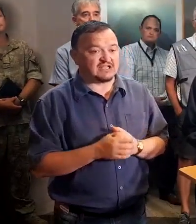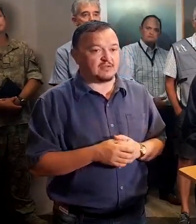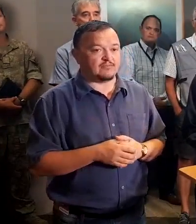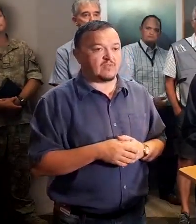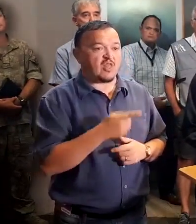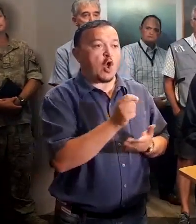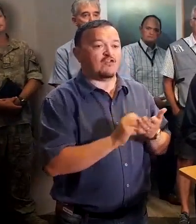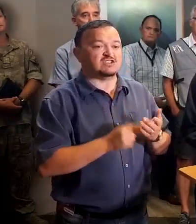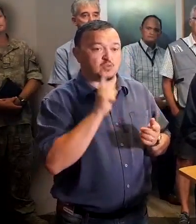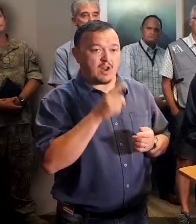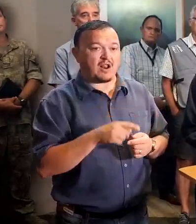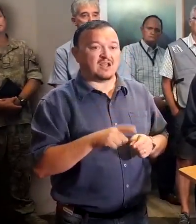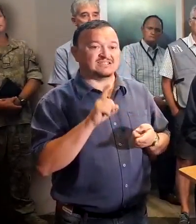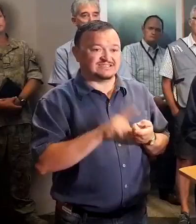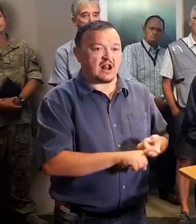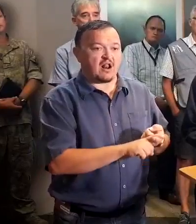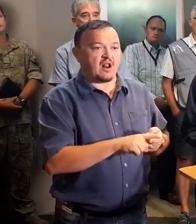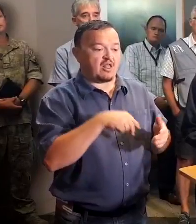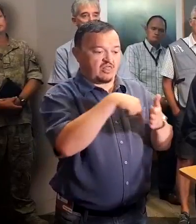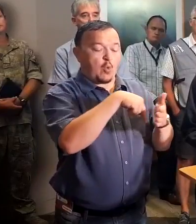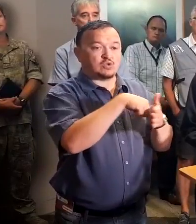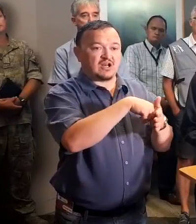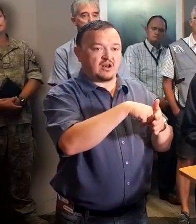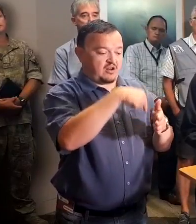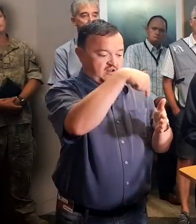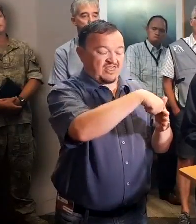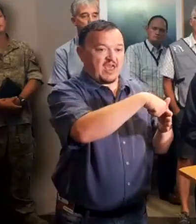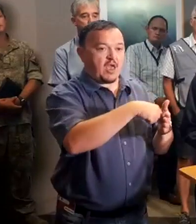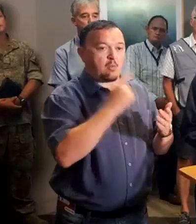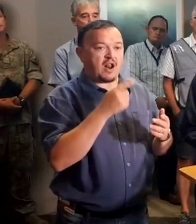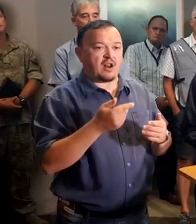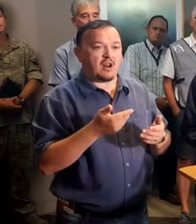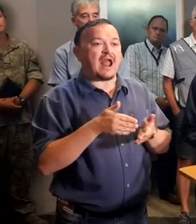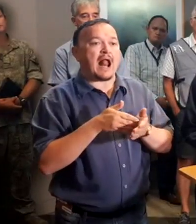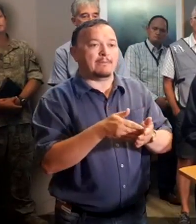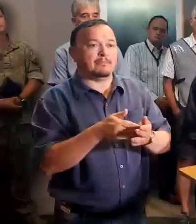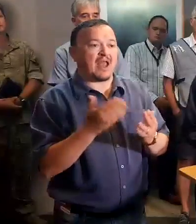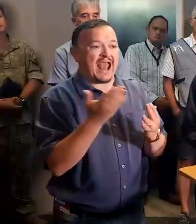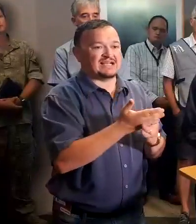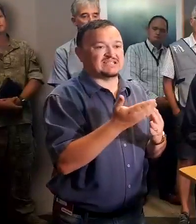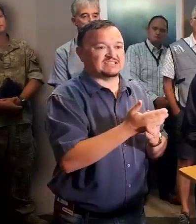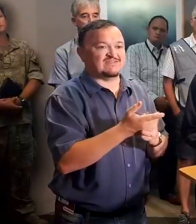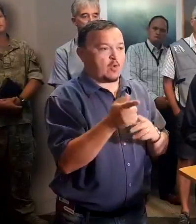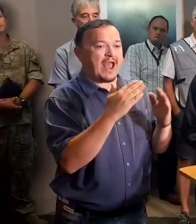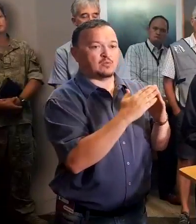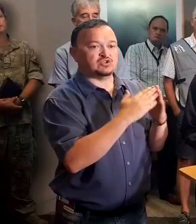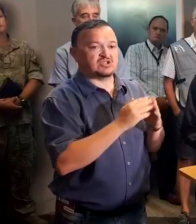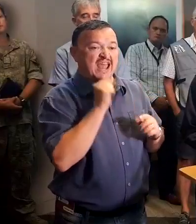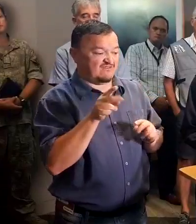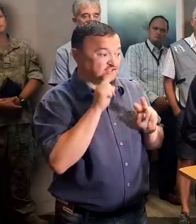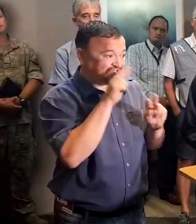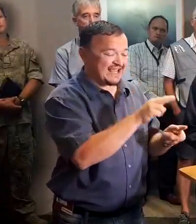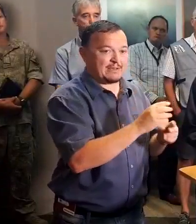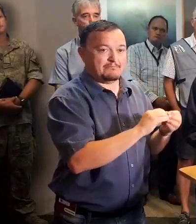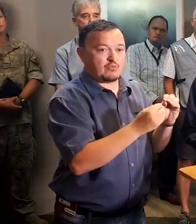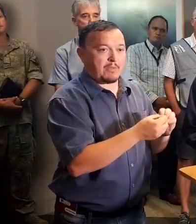to be cordoned at the entry points to assist residential entry, and people are encouraged to report any animal welfare concerns